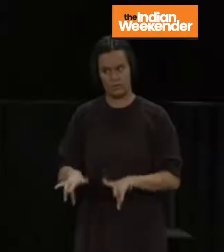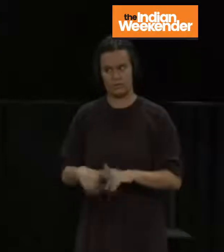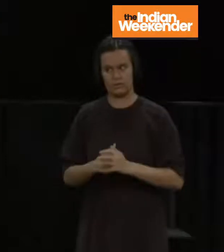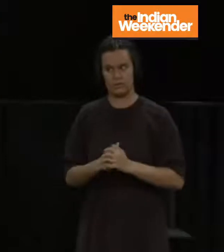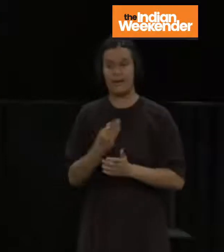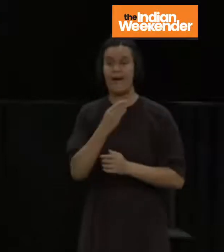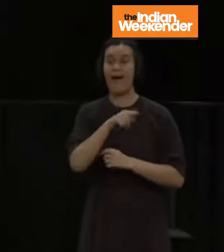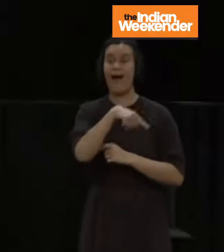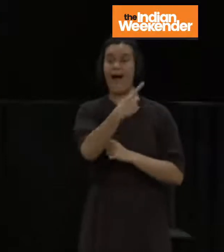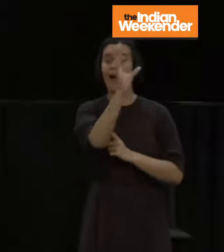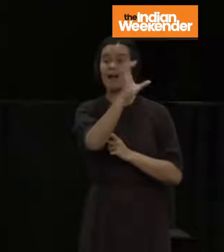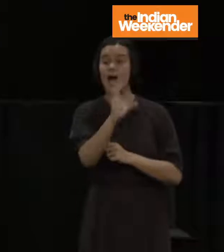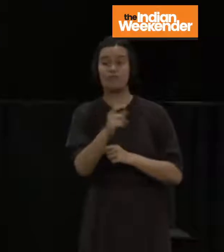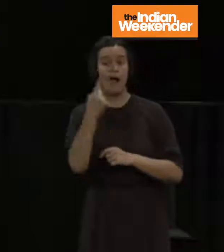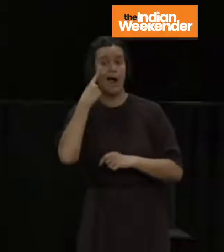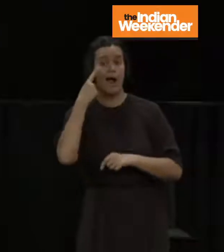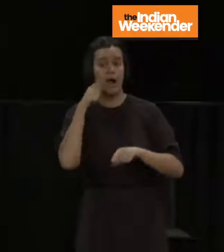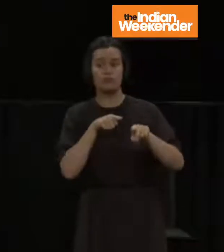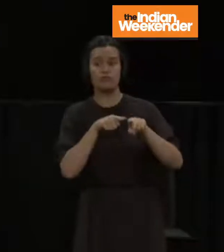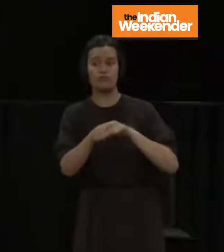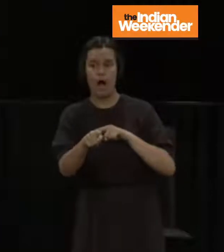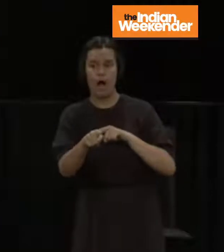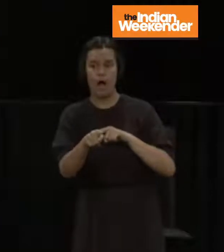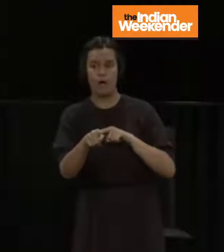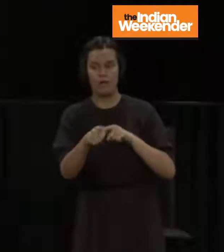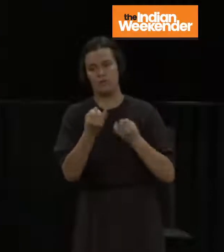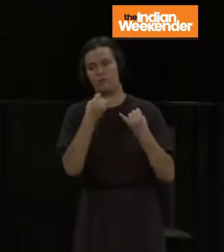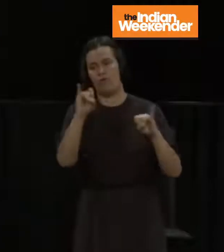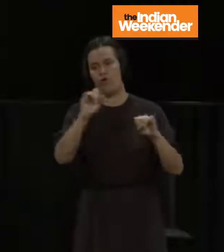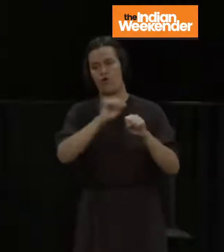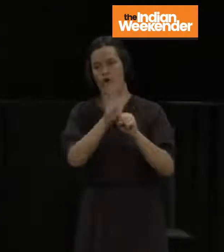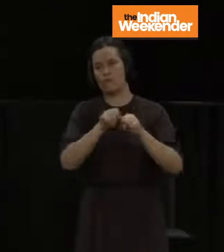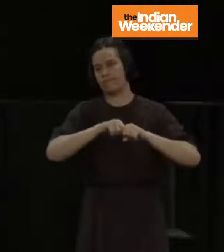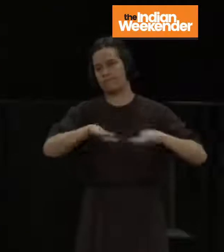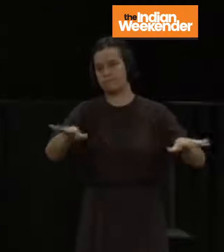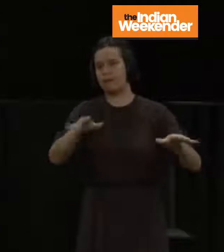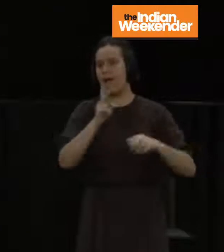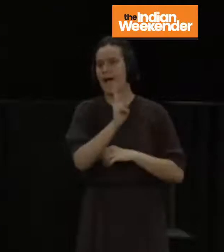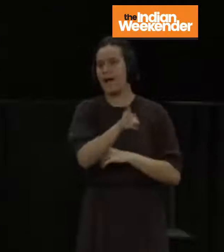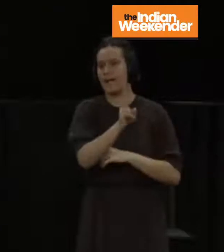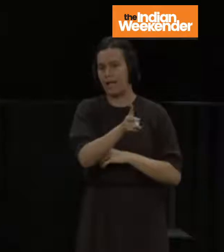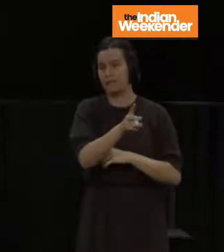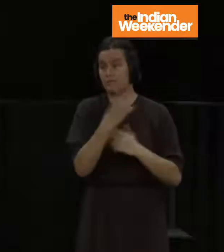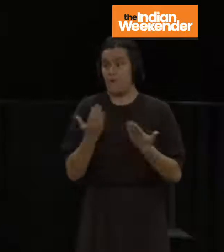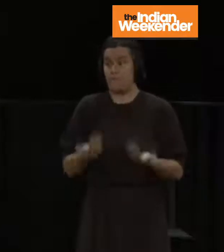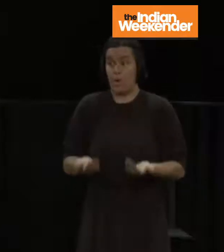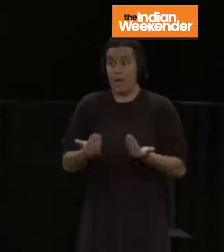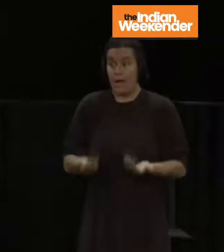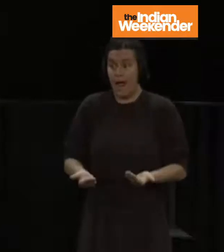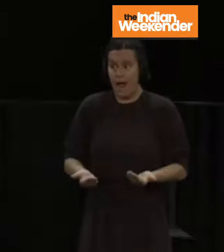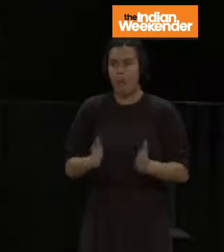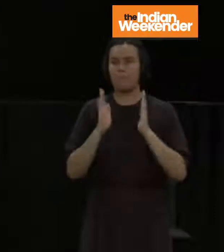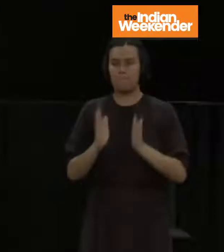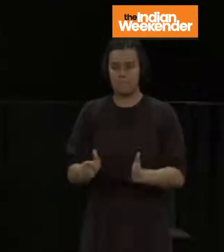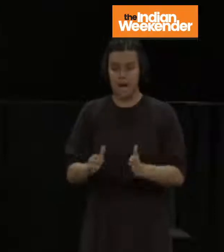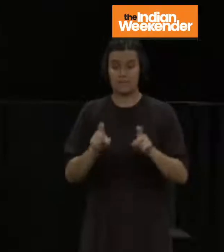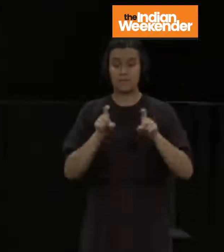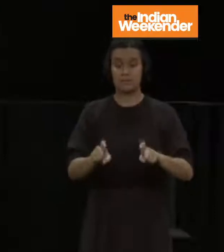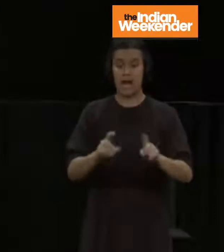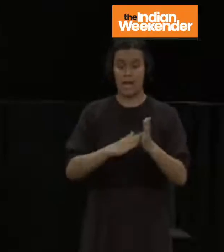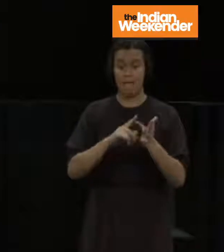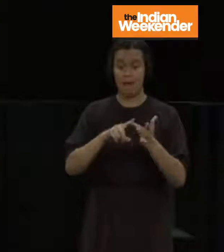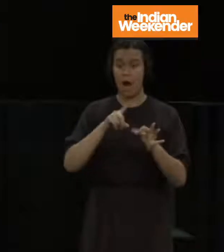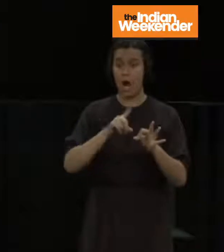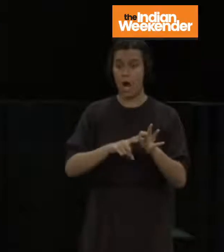to do that have often found that that's associated with a bigger increase in cases. And so at this point, we'll be keeping it in place. But we will keep that under